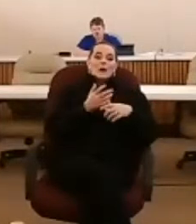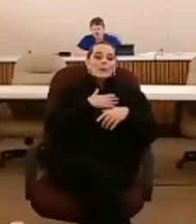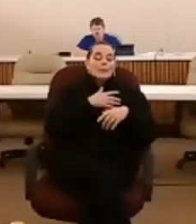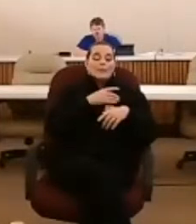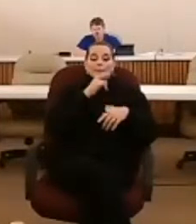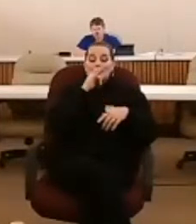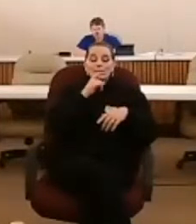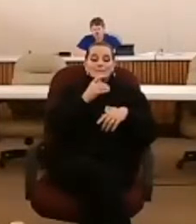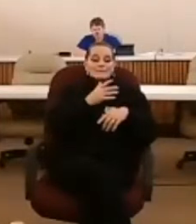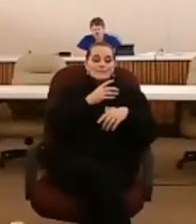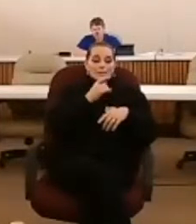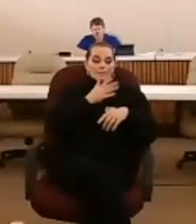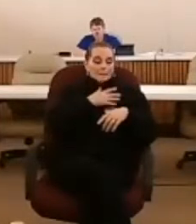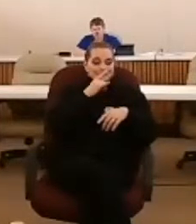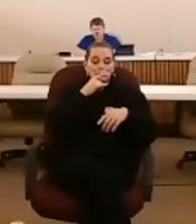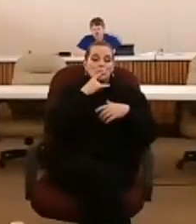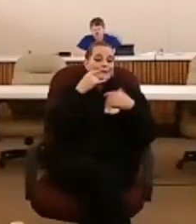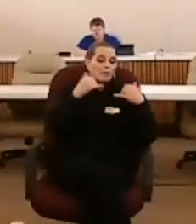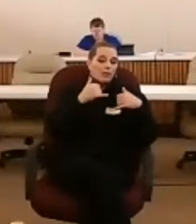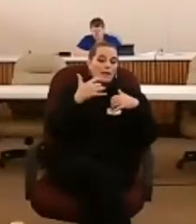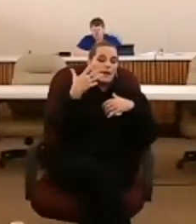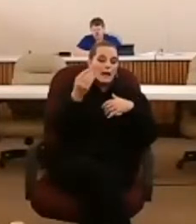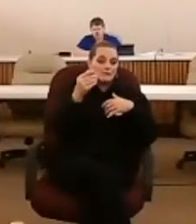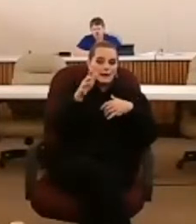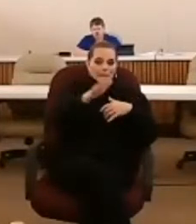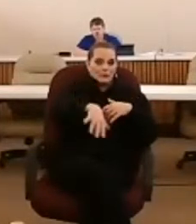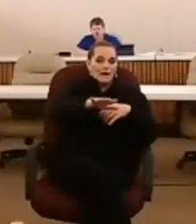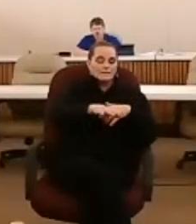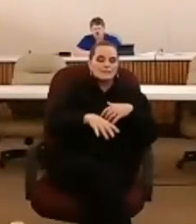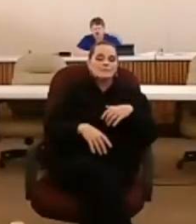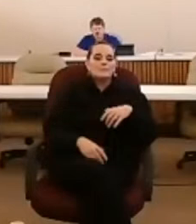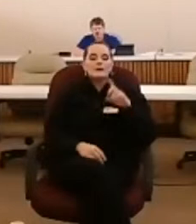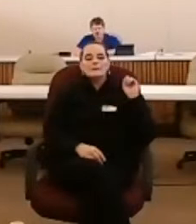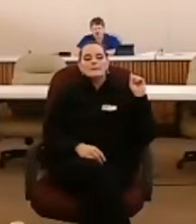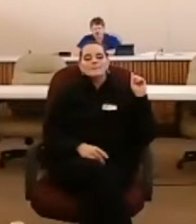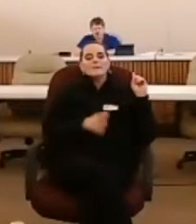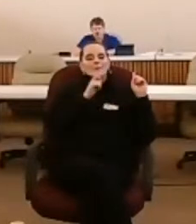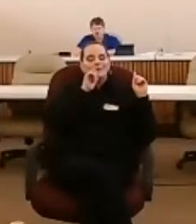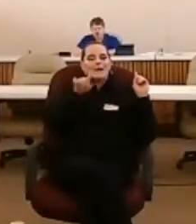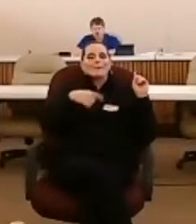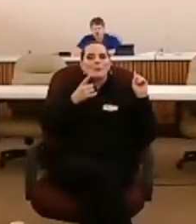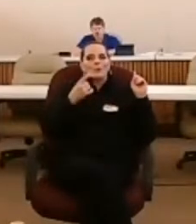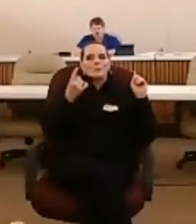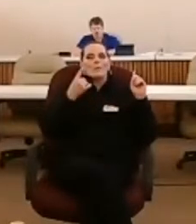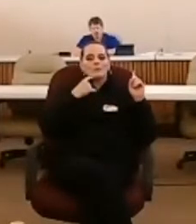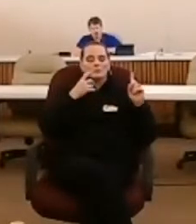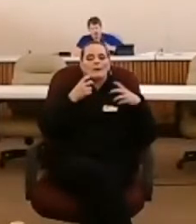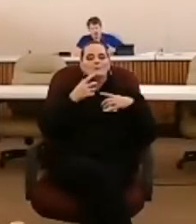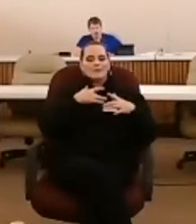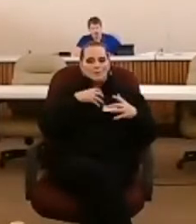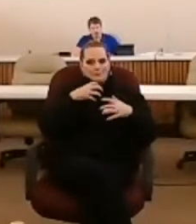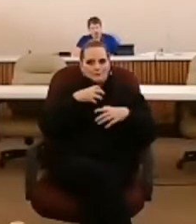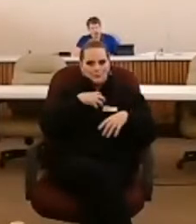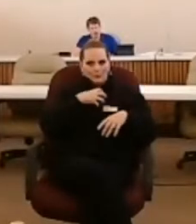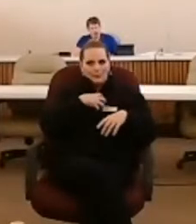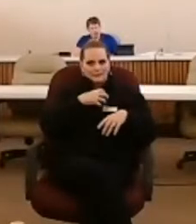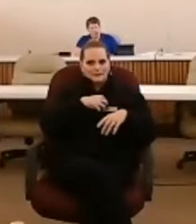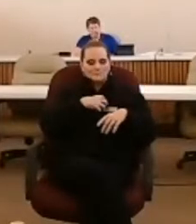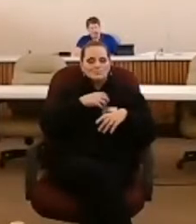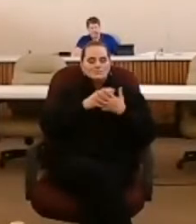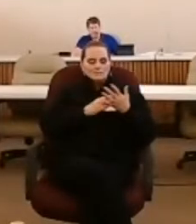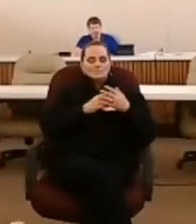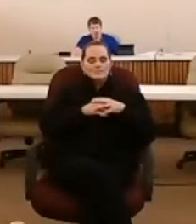there so, but anyways. No problem. You're not the only one who's been complaining about some of the cutting where